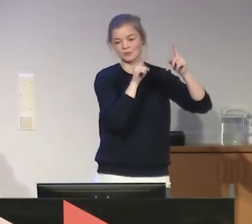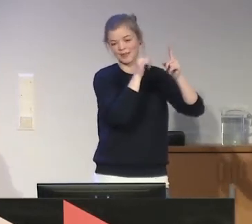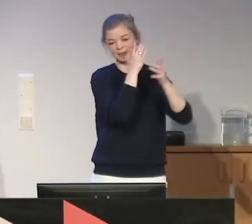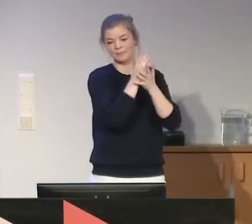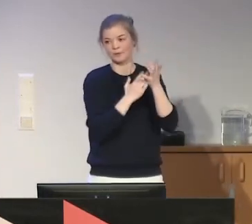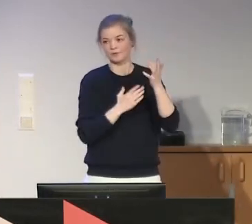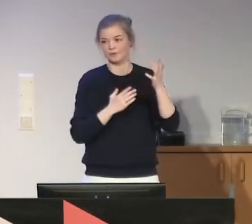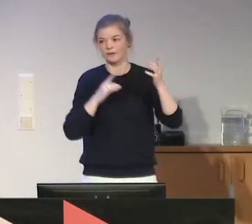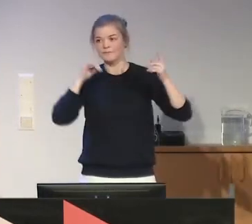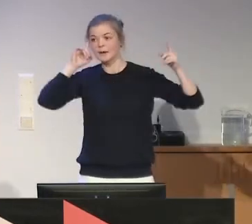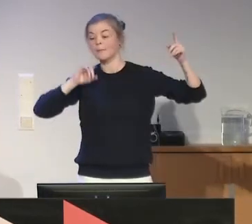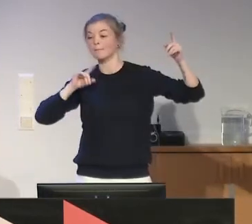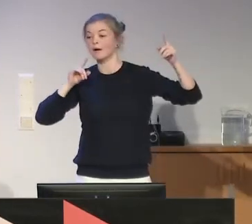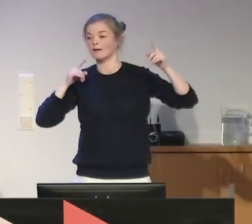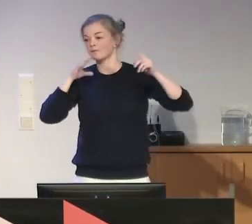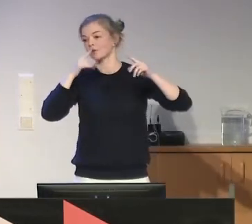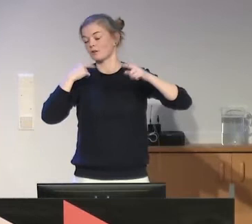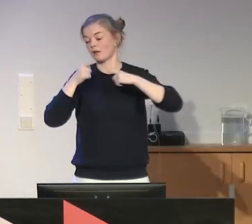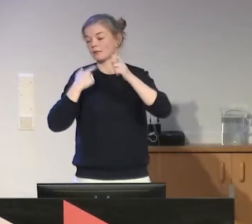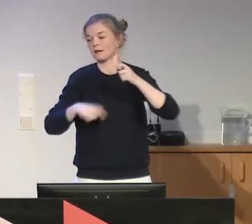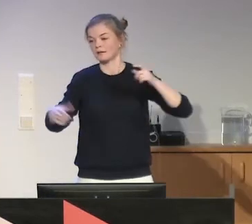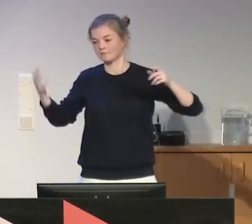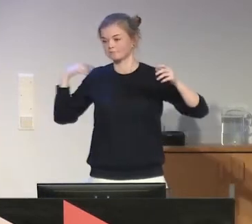for example, for the